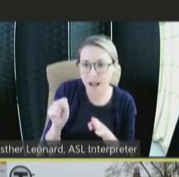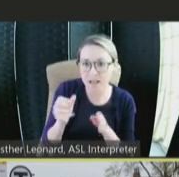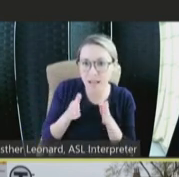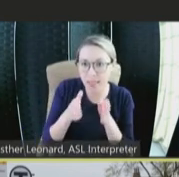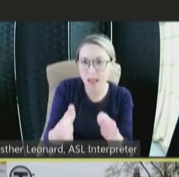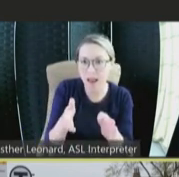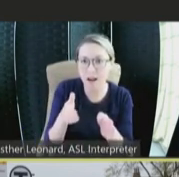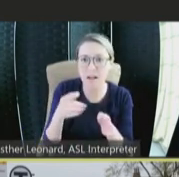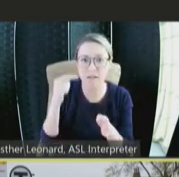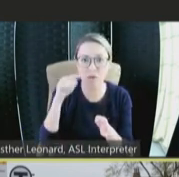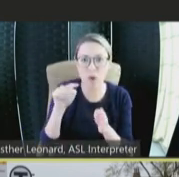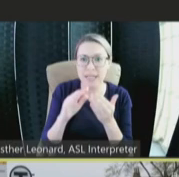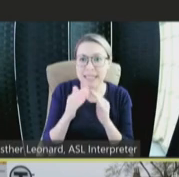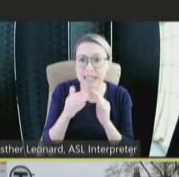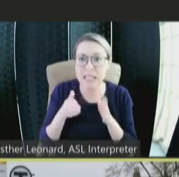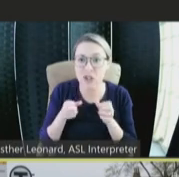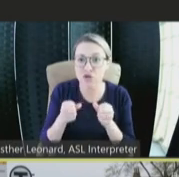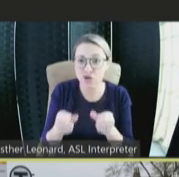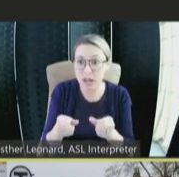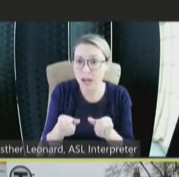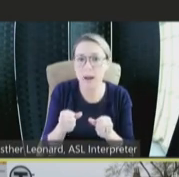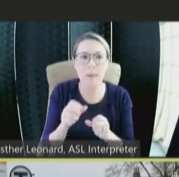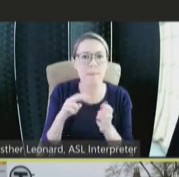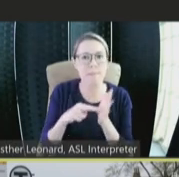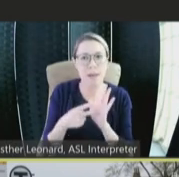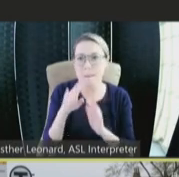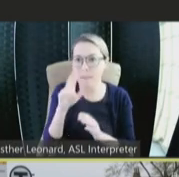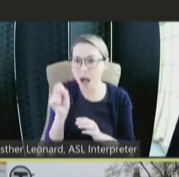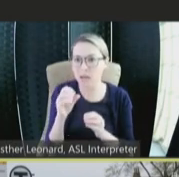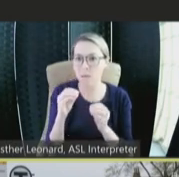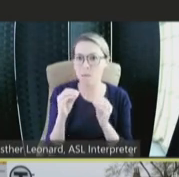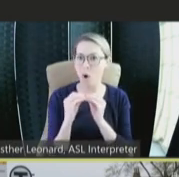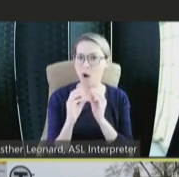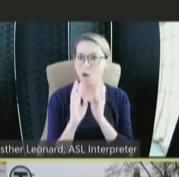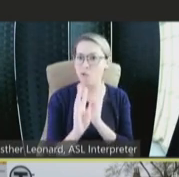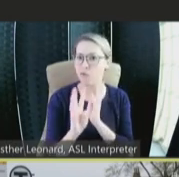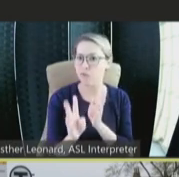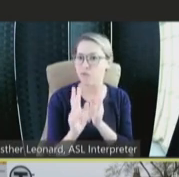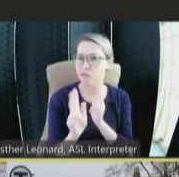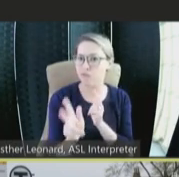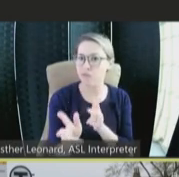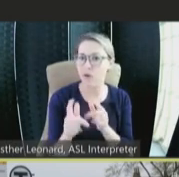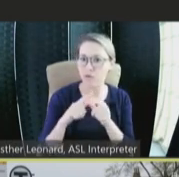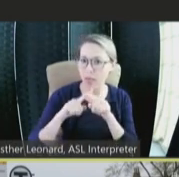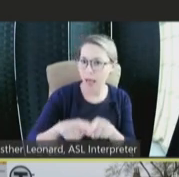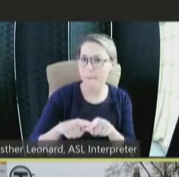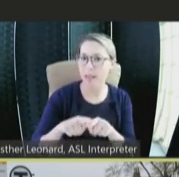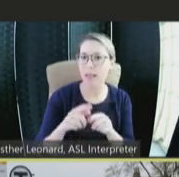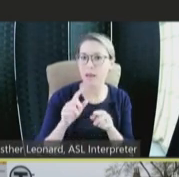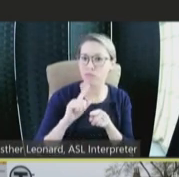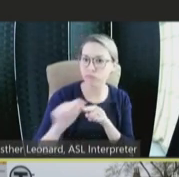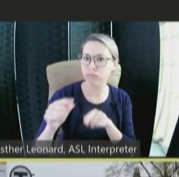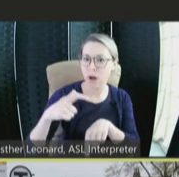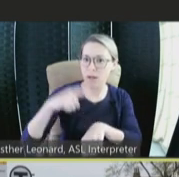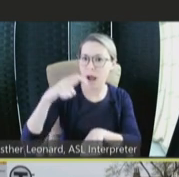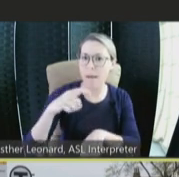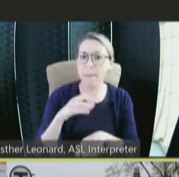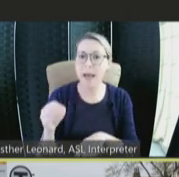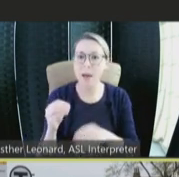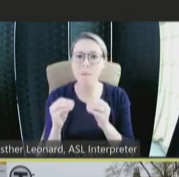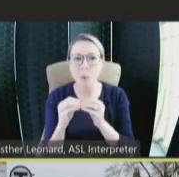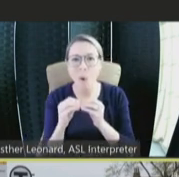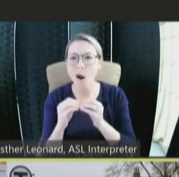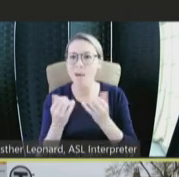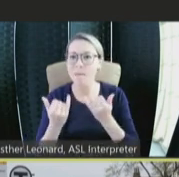make buses more reliable. It's also coordinating with our effort to modernize our